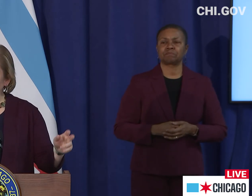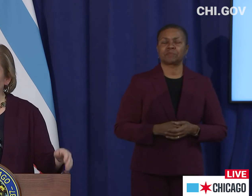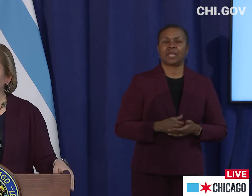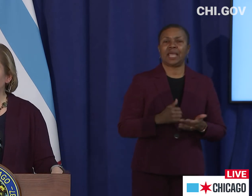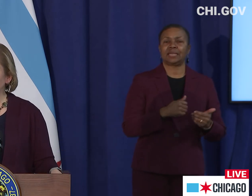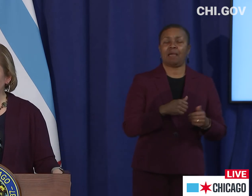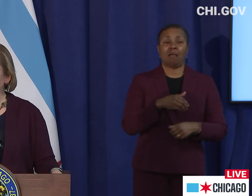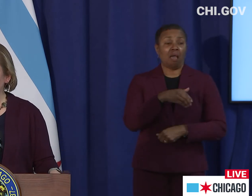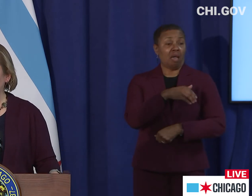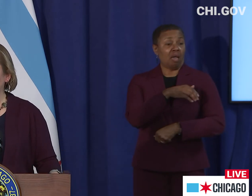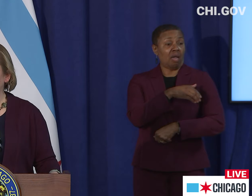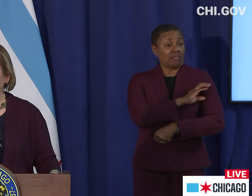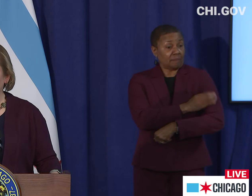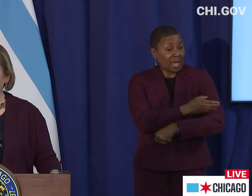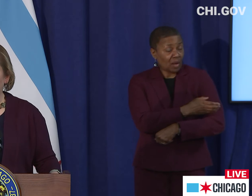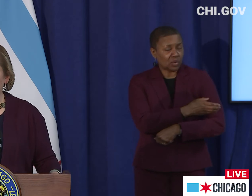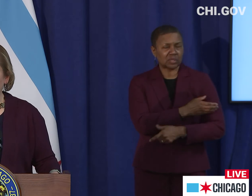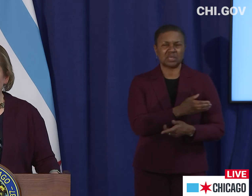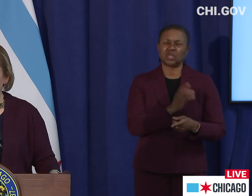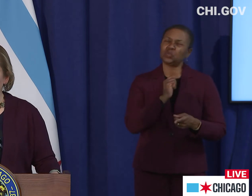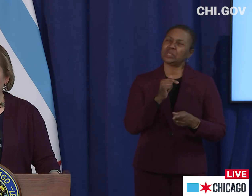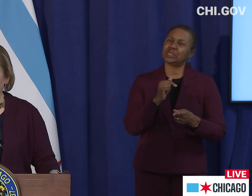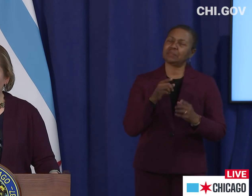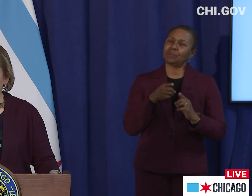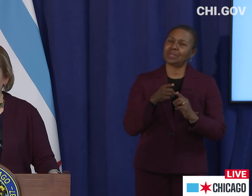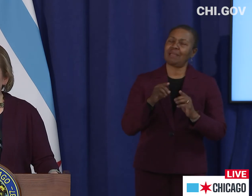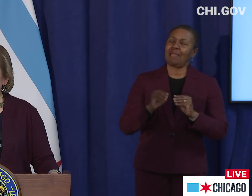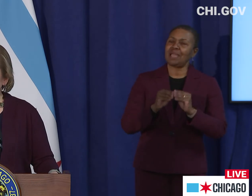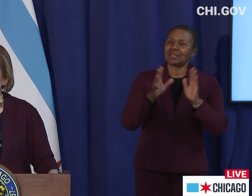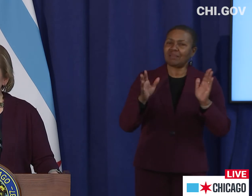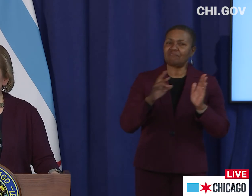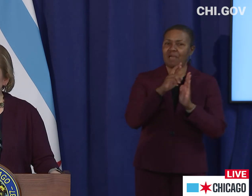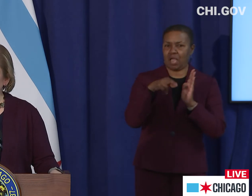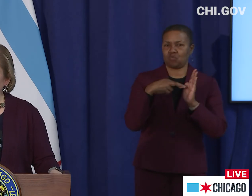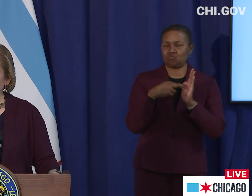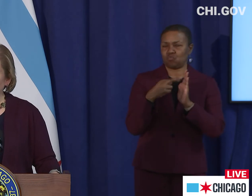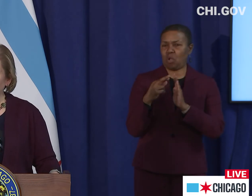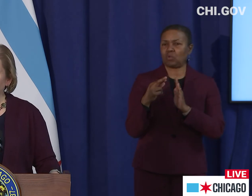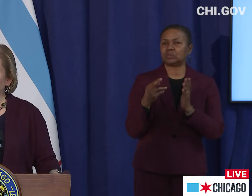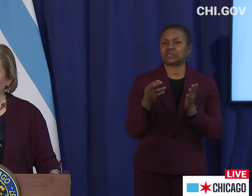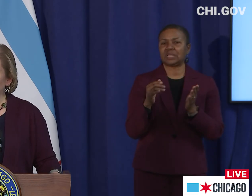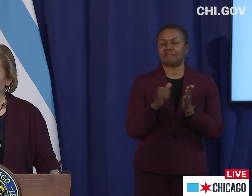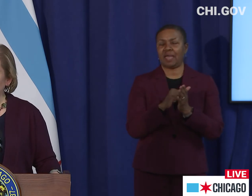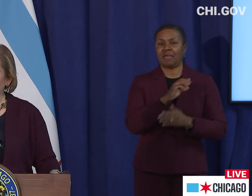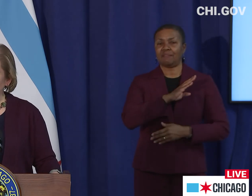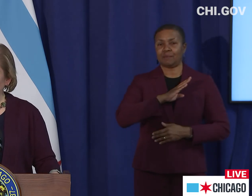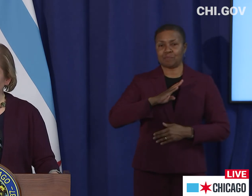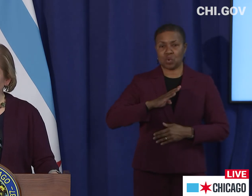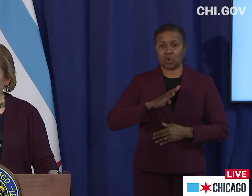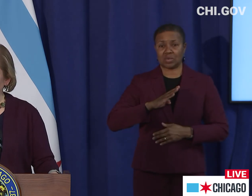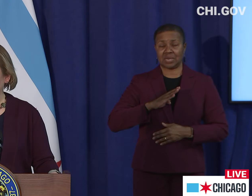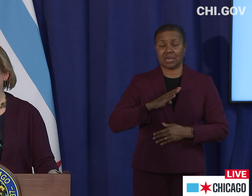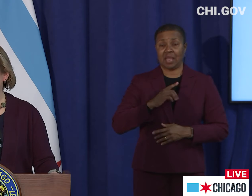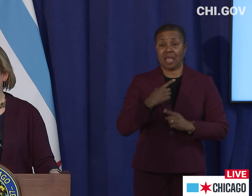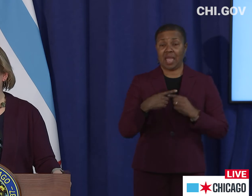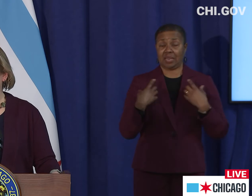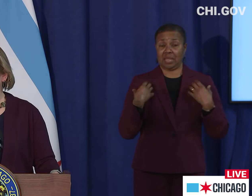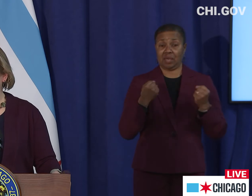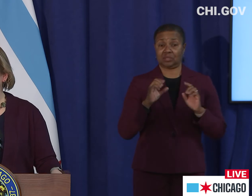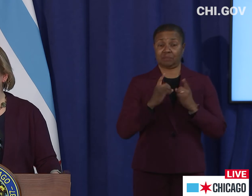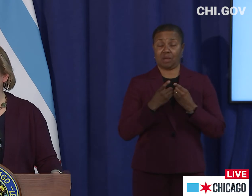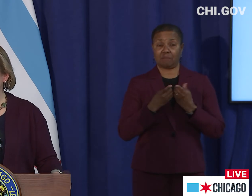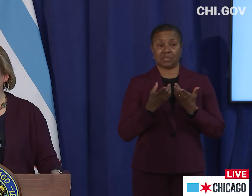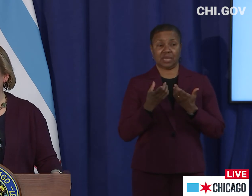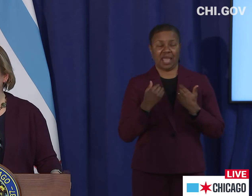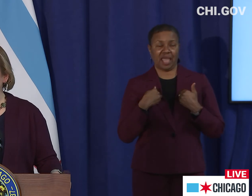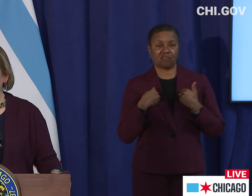the powers, it's really about clarifying the roles that the board and the health department play